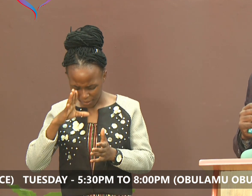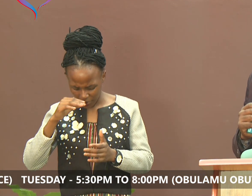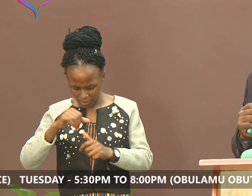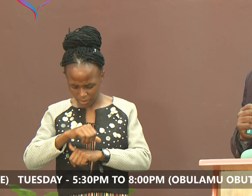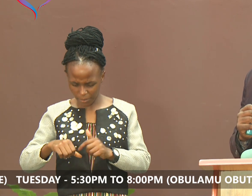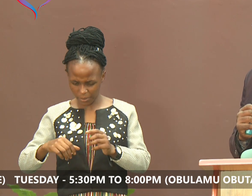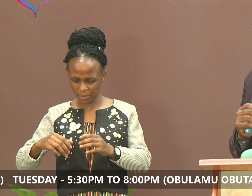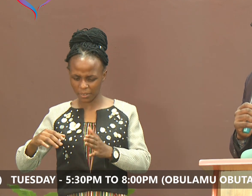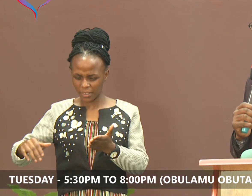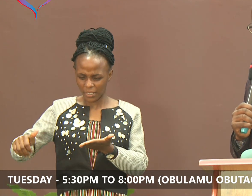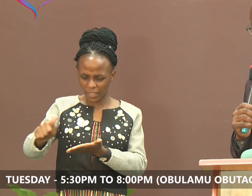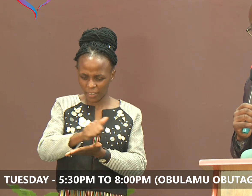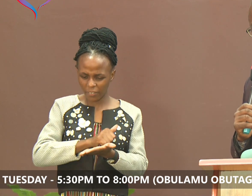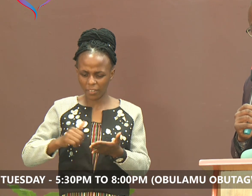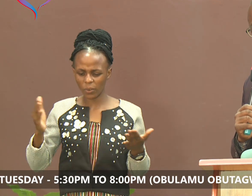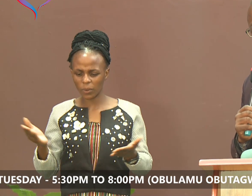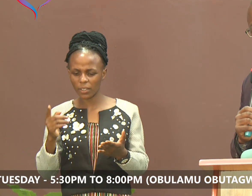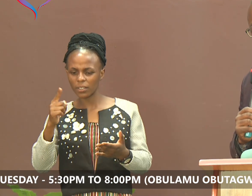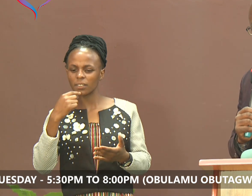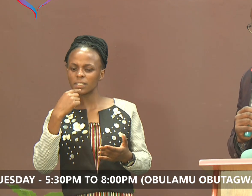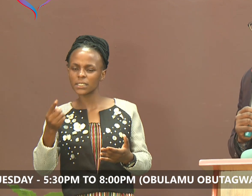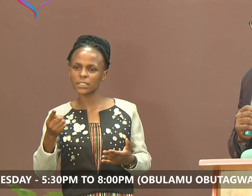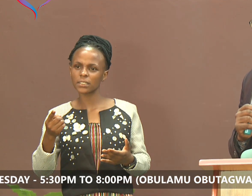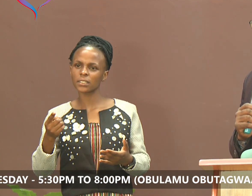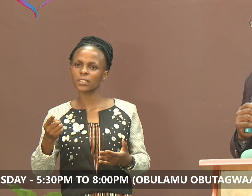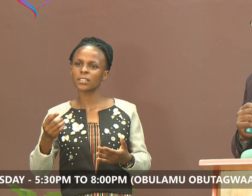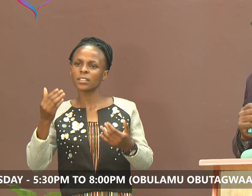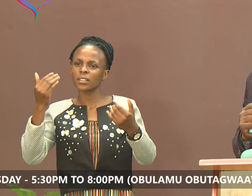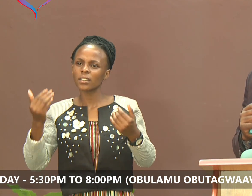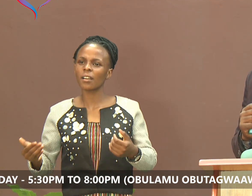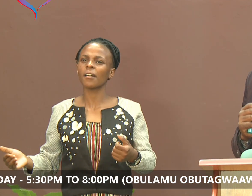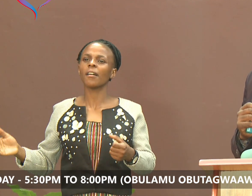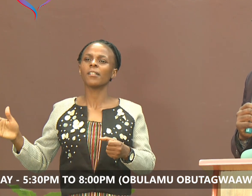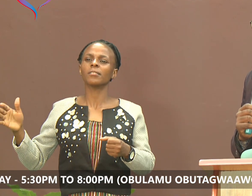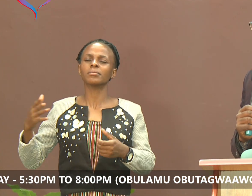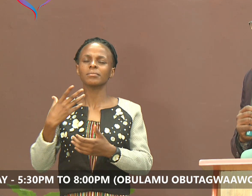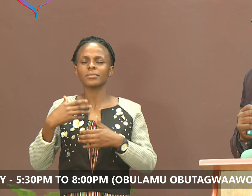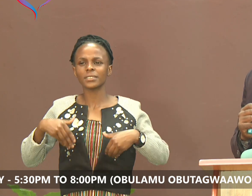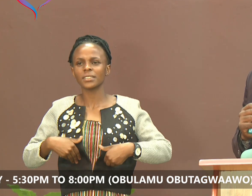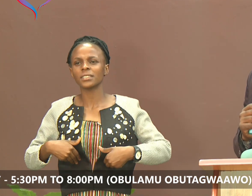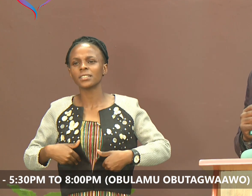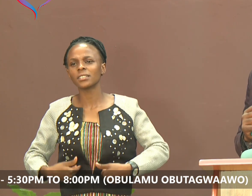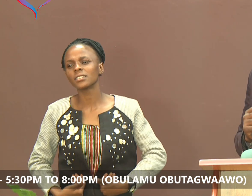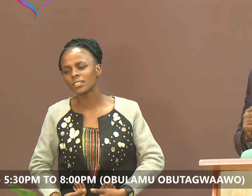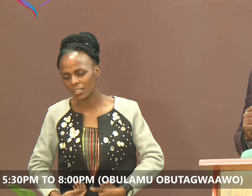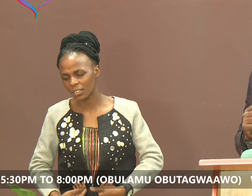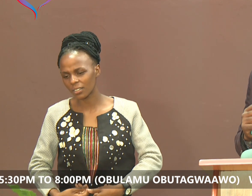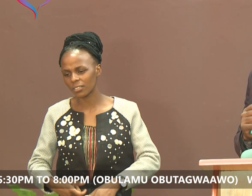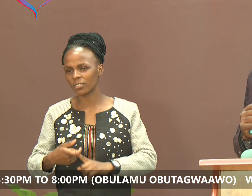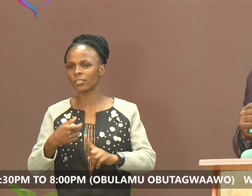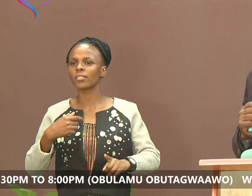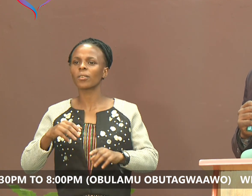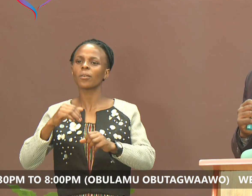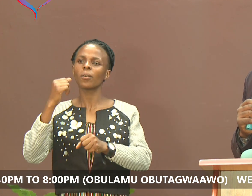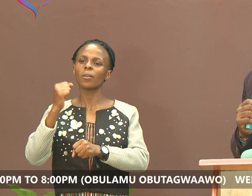obintu wobingambira, psychological, I'm loaded from mulimu. Now you're telling me the things that are depleting me again psychologically. Eventually,